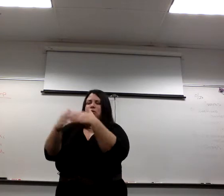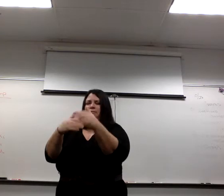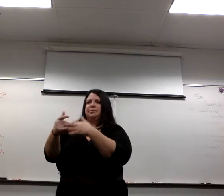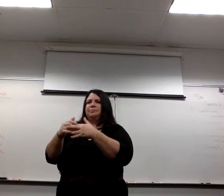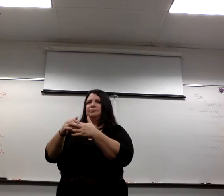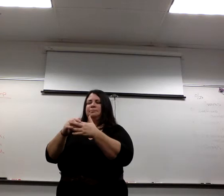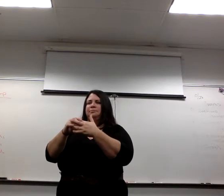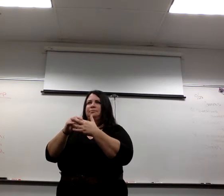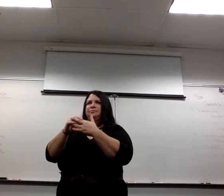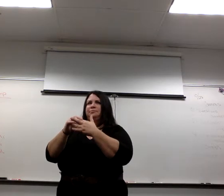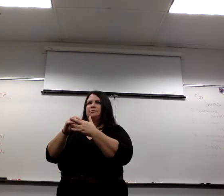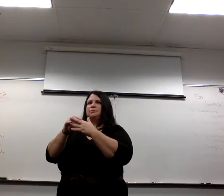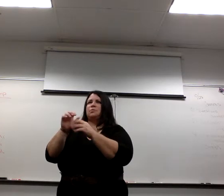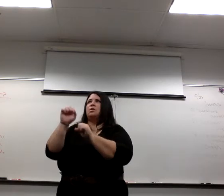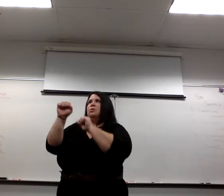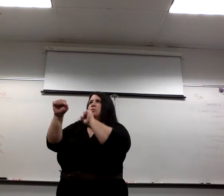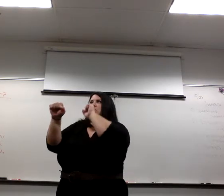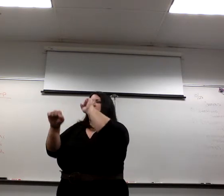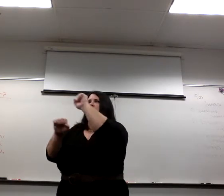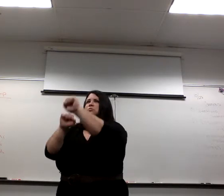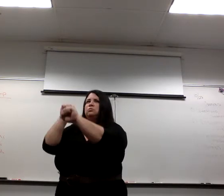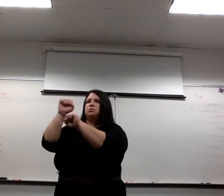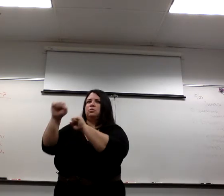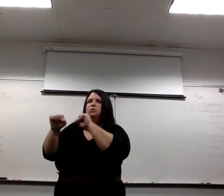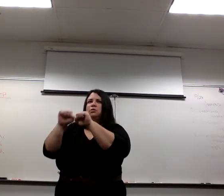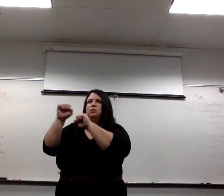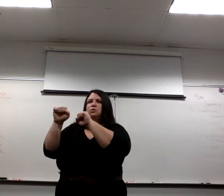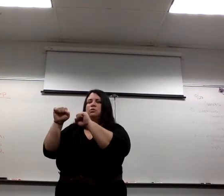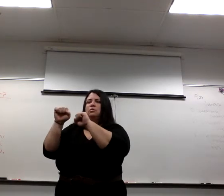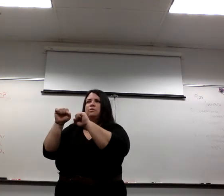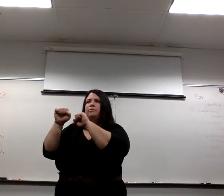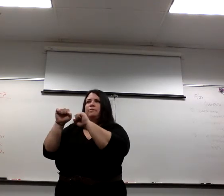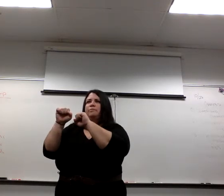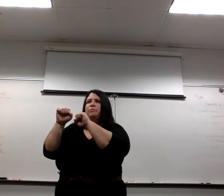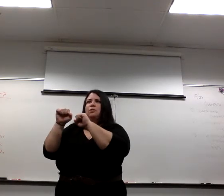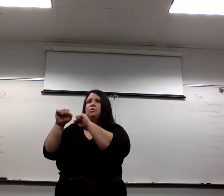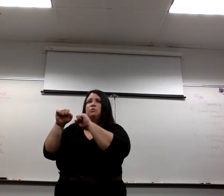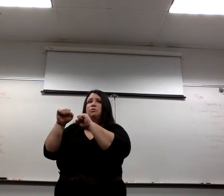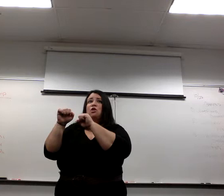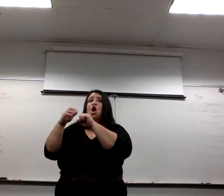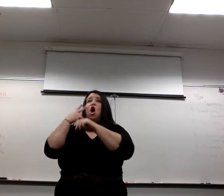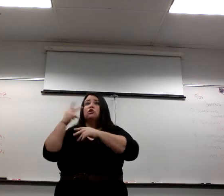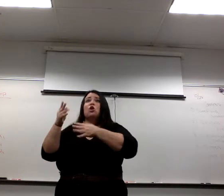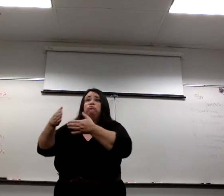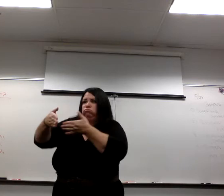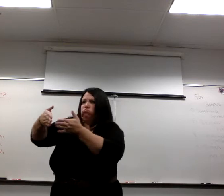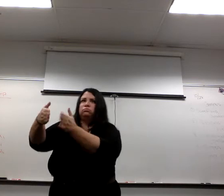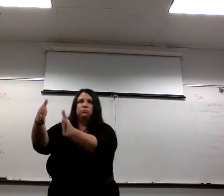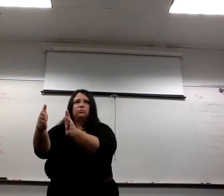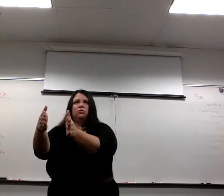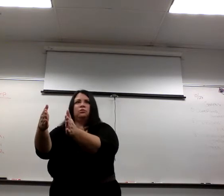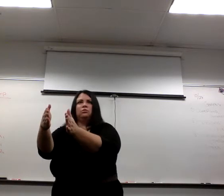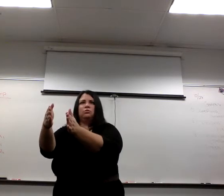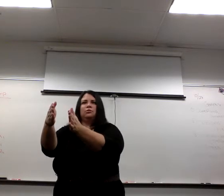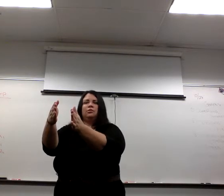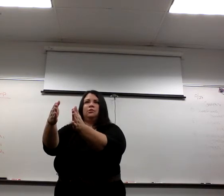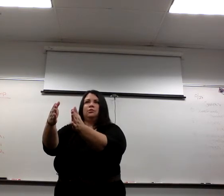And then I started climbing up them, and eventually there was just a road. And the road just kind of started out of